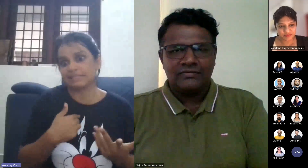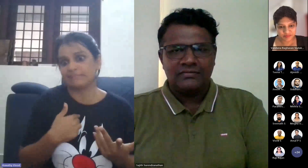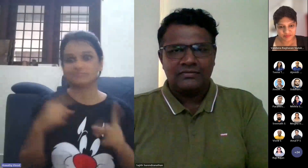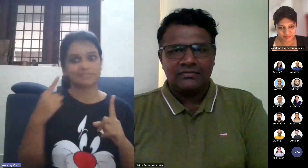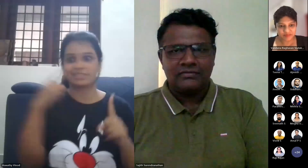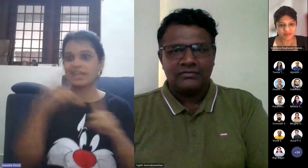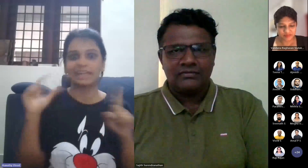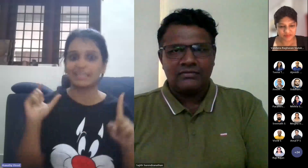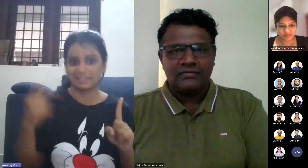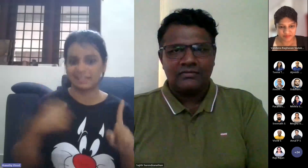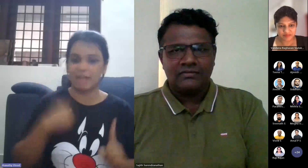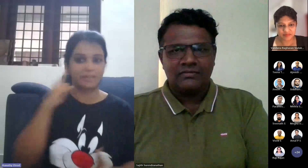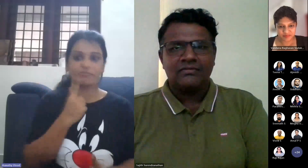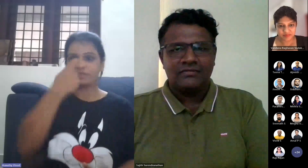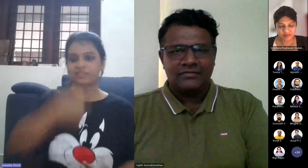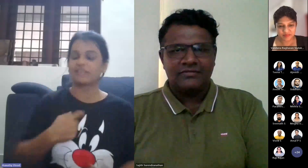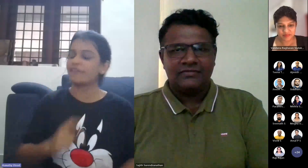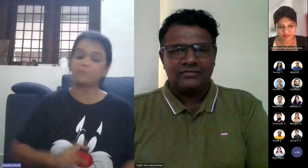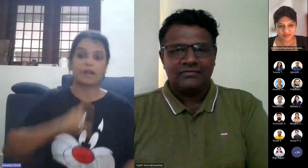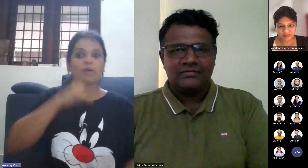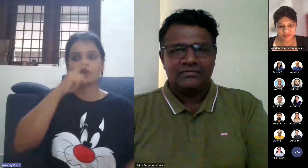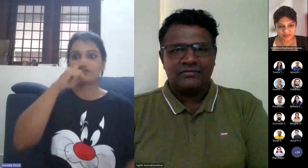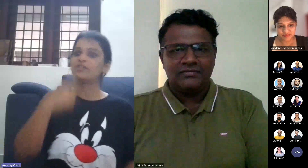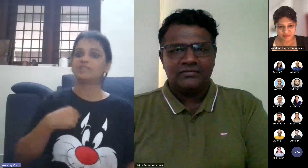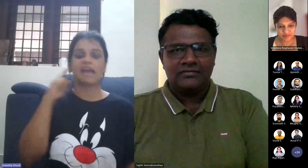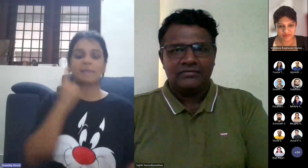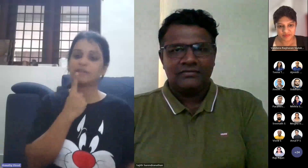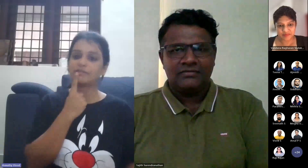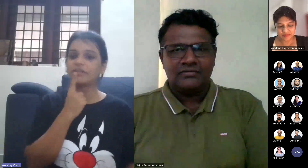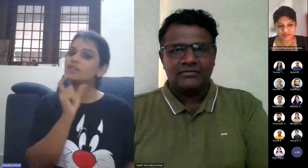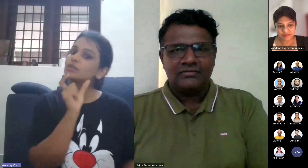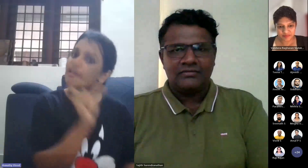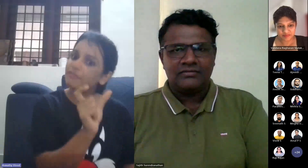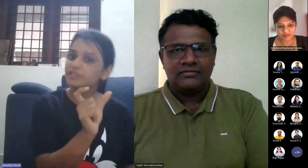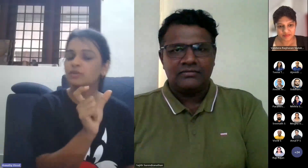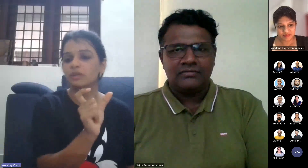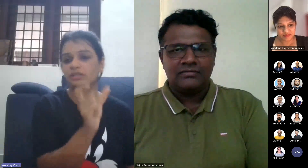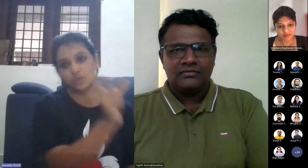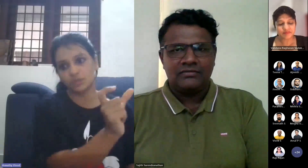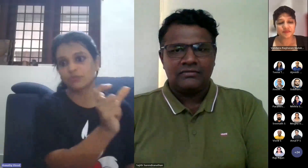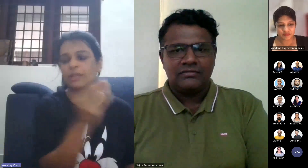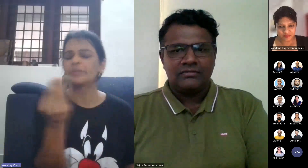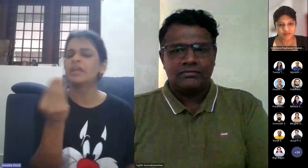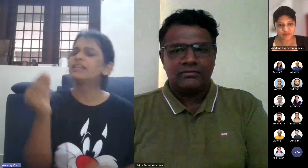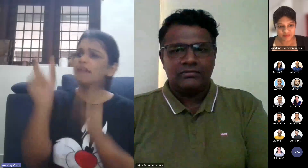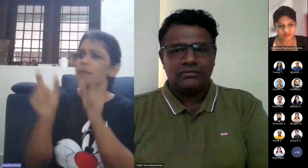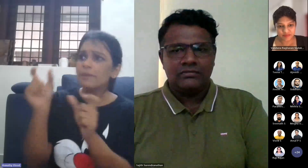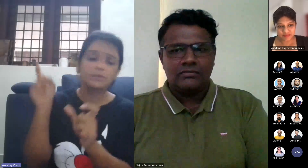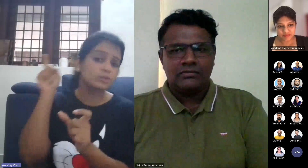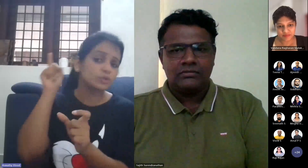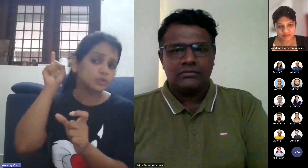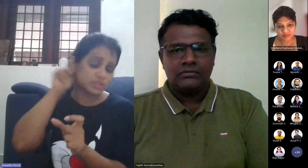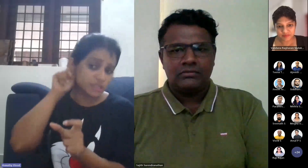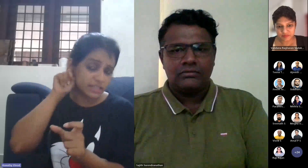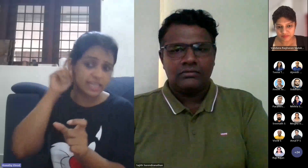identity. It's their ID that I am a deaf person. They're very proud to say I am deaf. So deaf is the word that's used for them. There are some